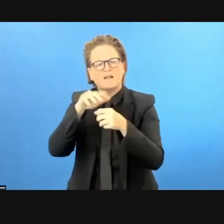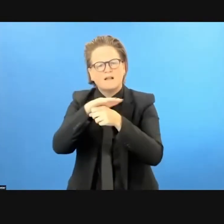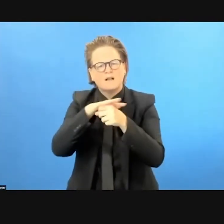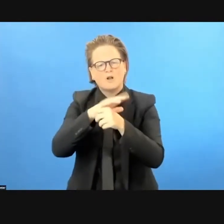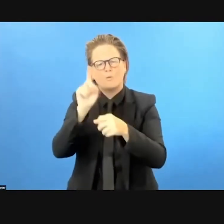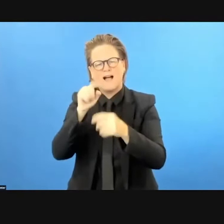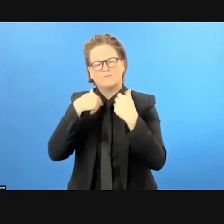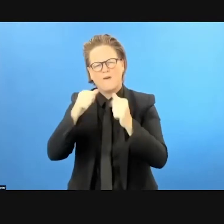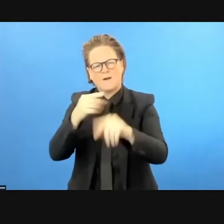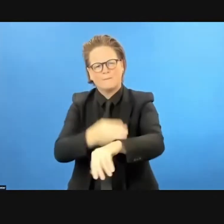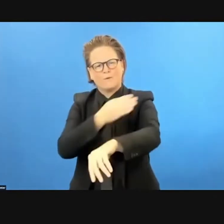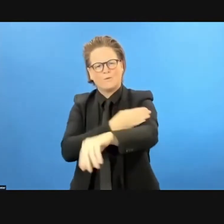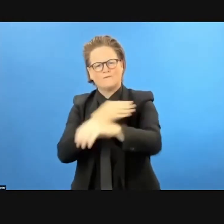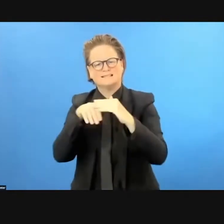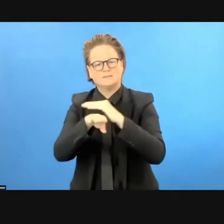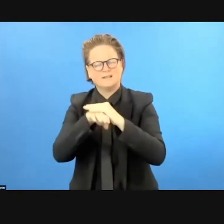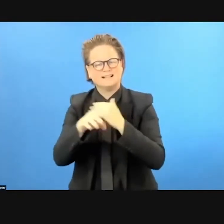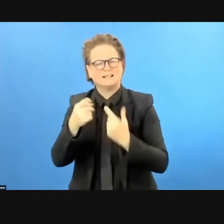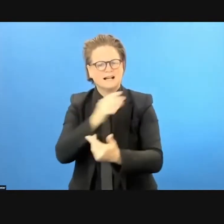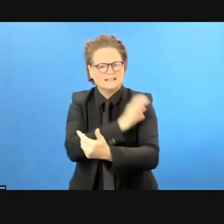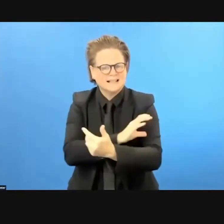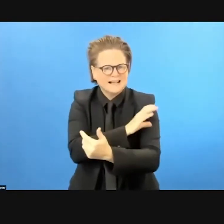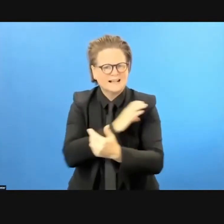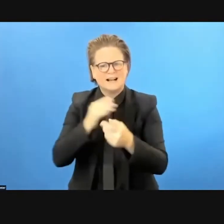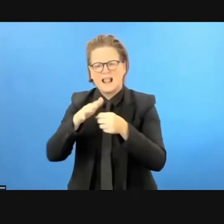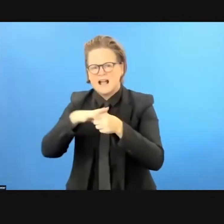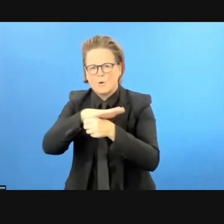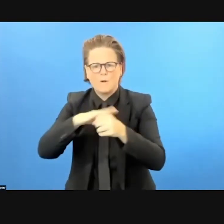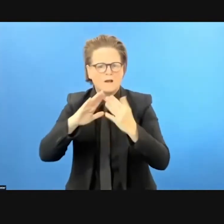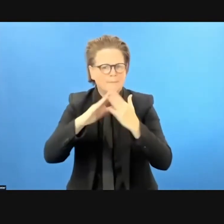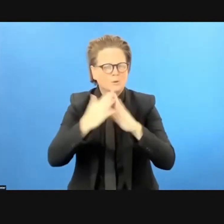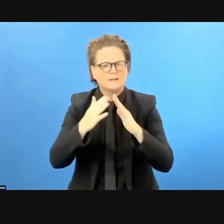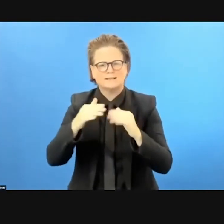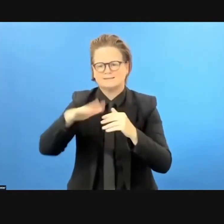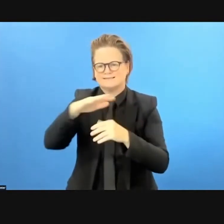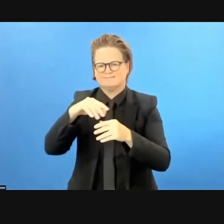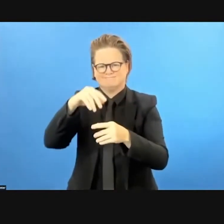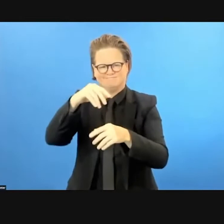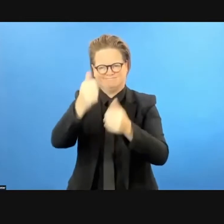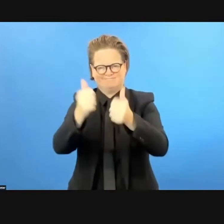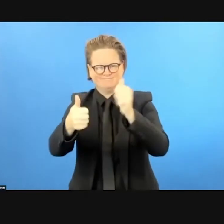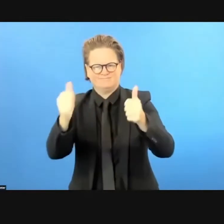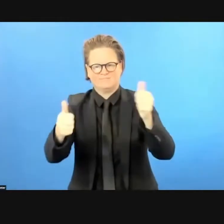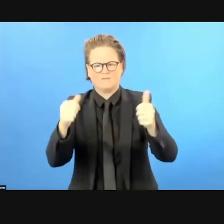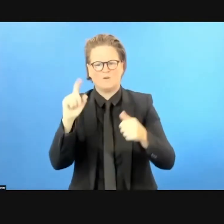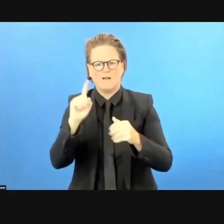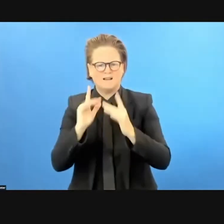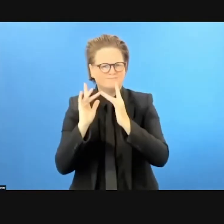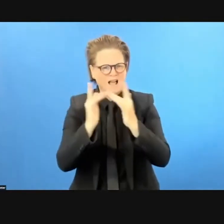sites, and other community outreach and access sites to get people connected to vaccine.